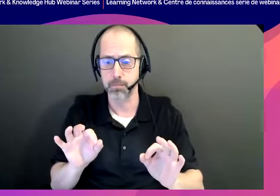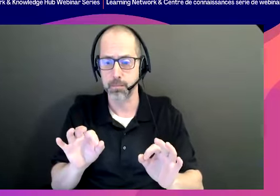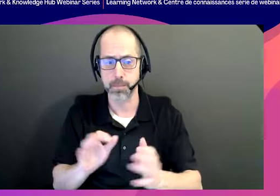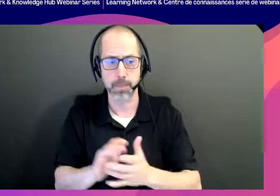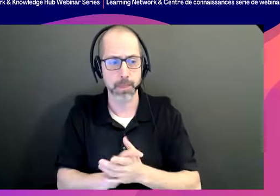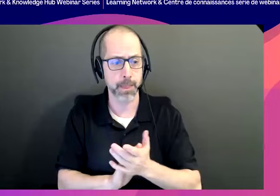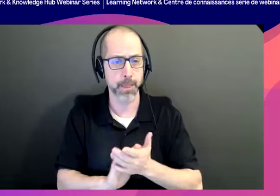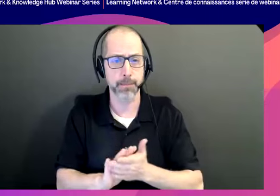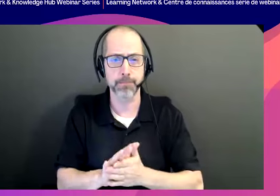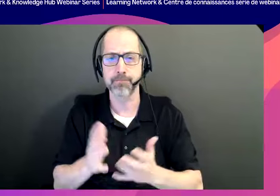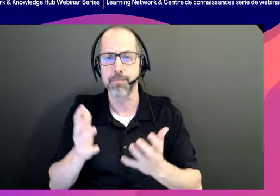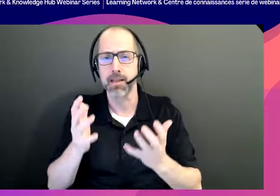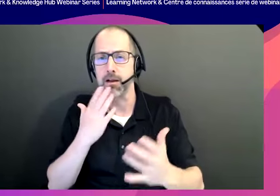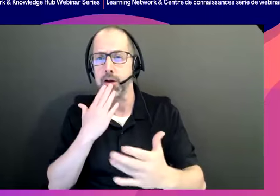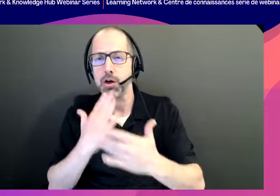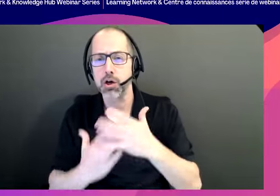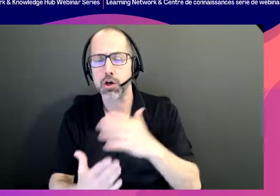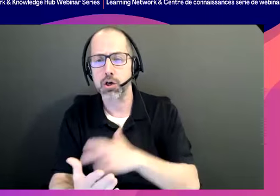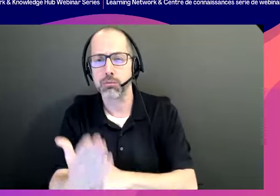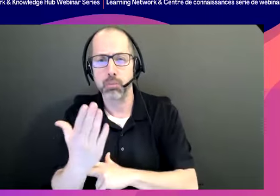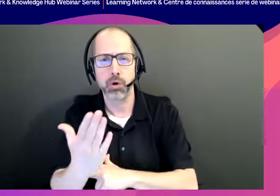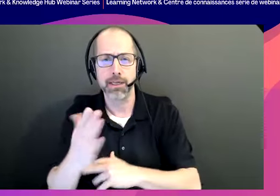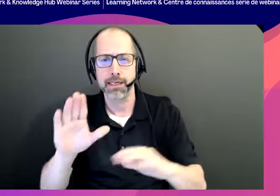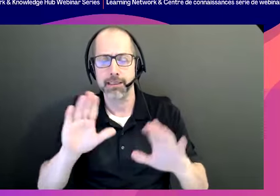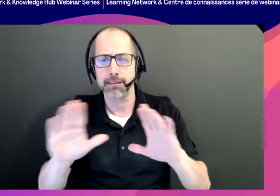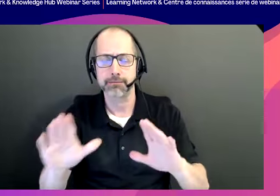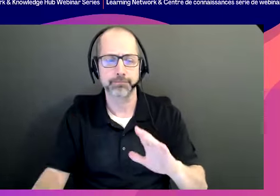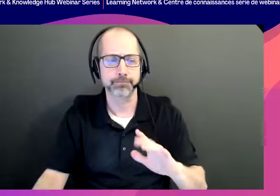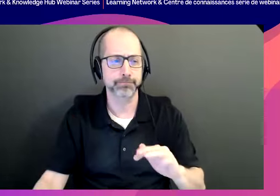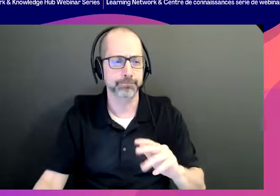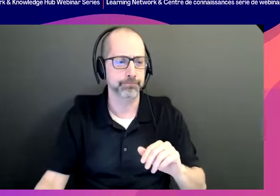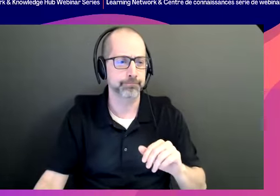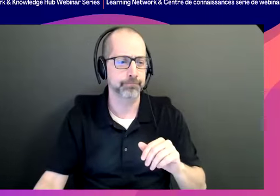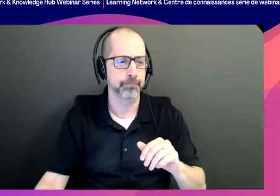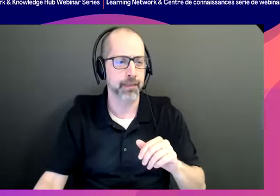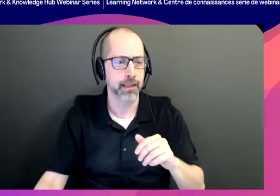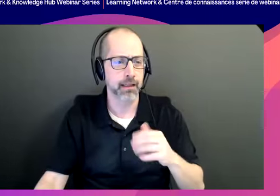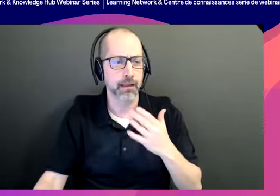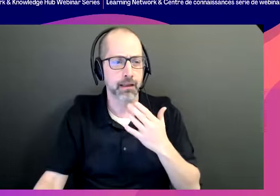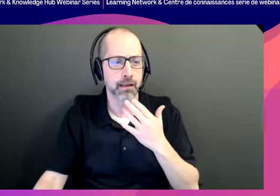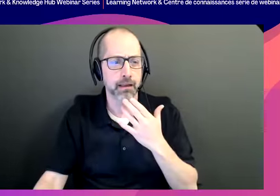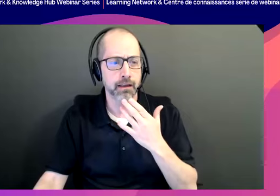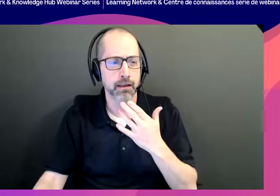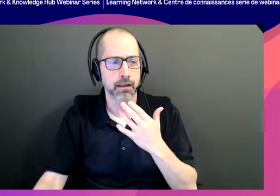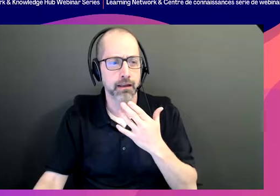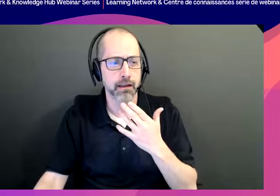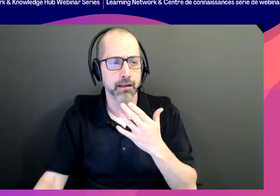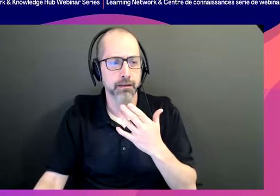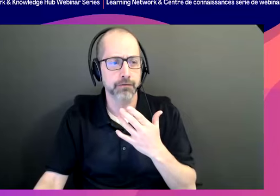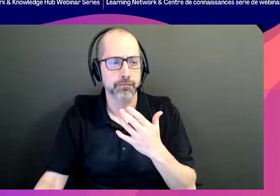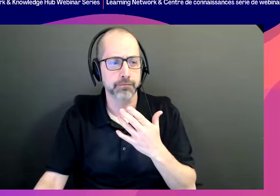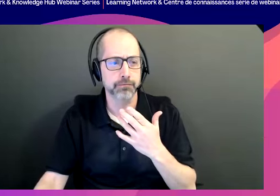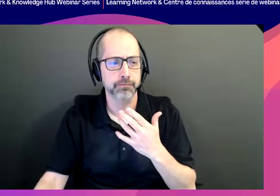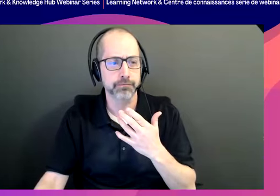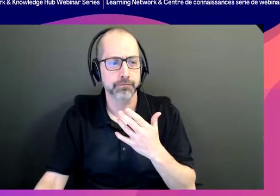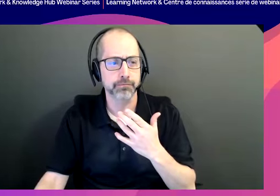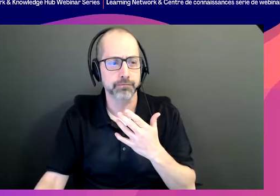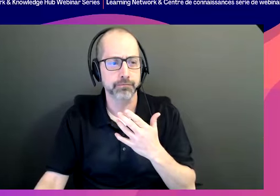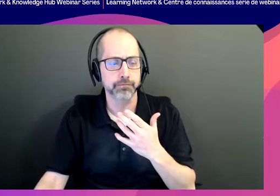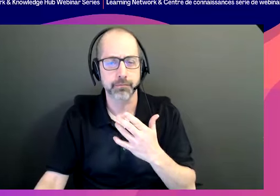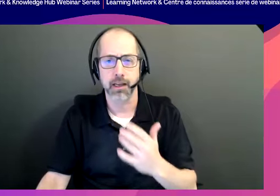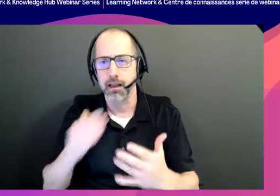So I just want to say good morning and say thank you for being here. It's been an honor to be here.